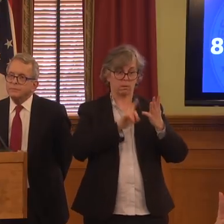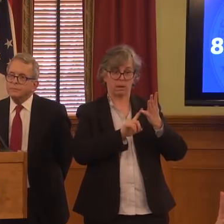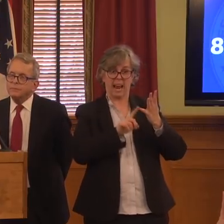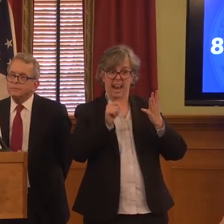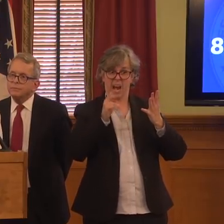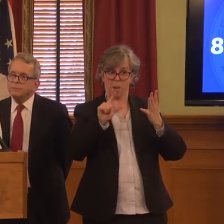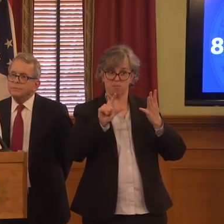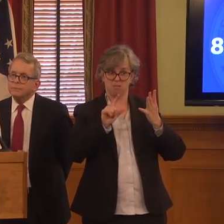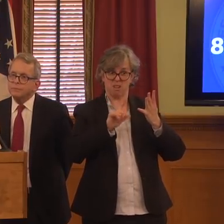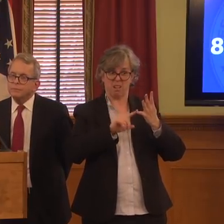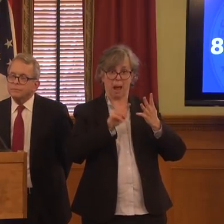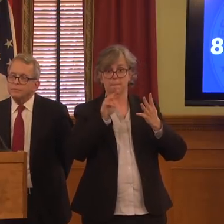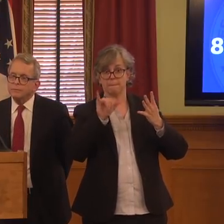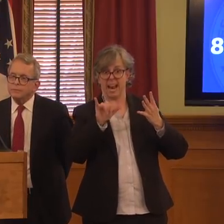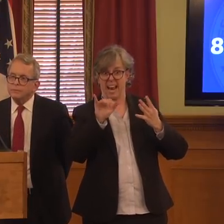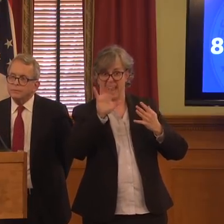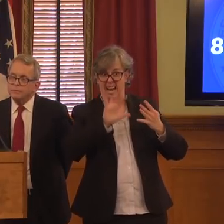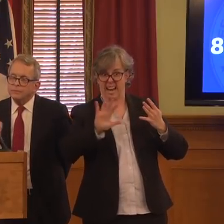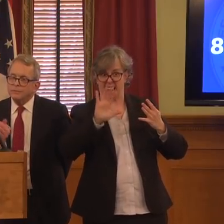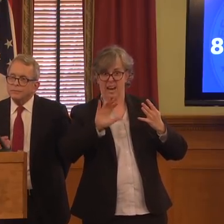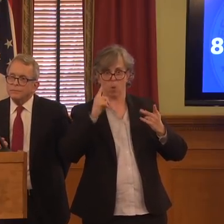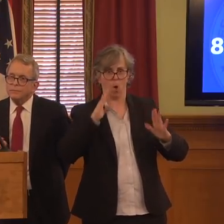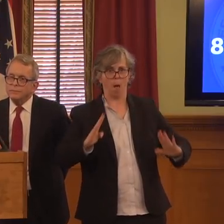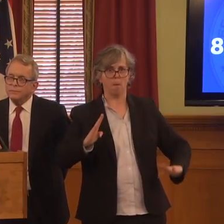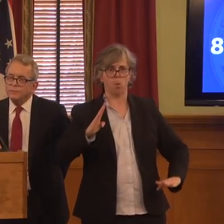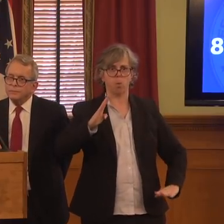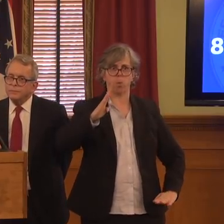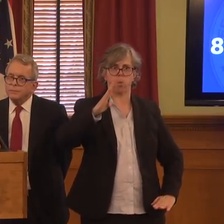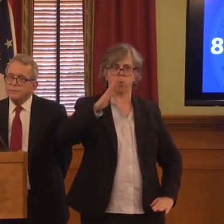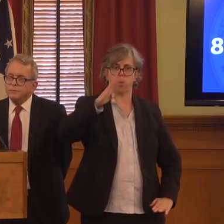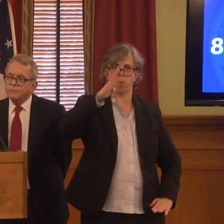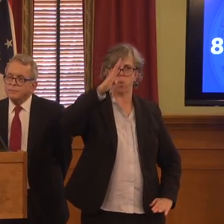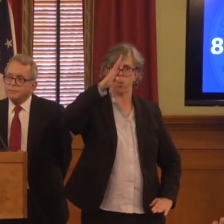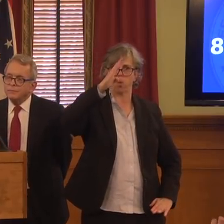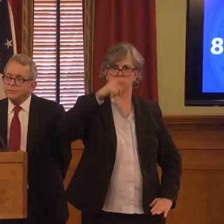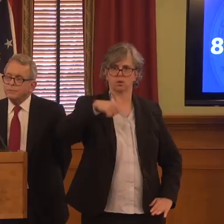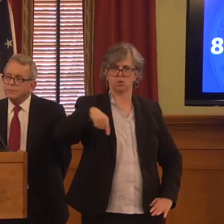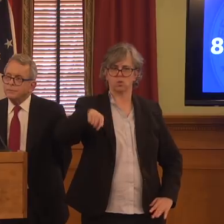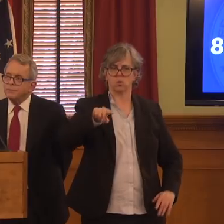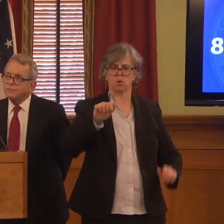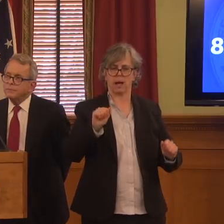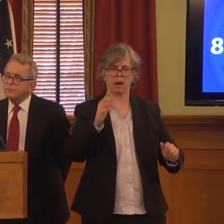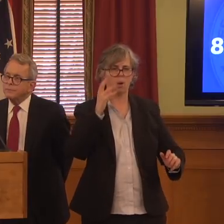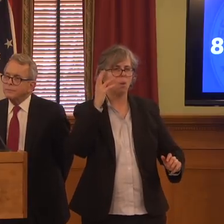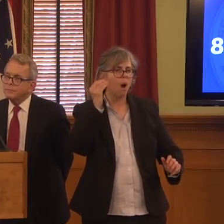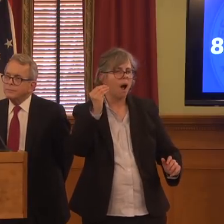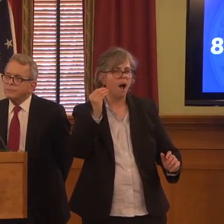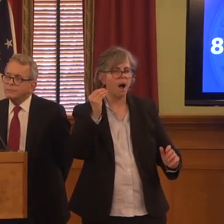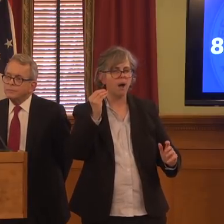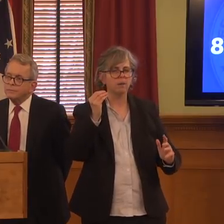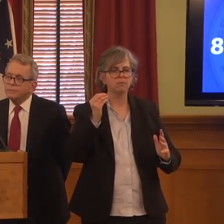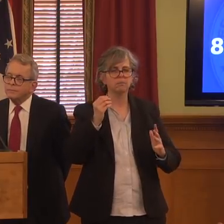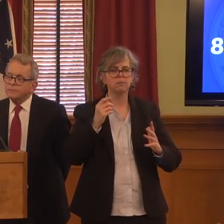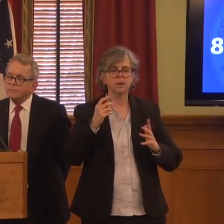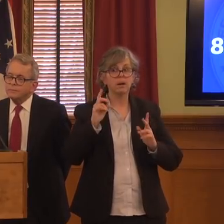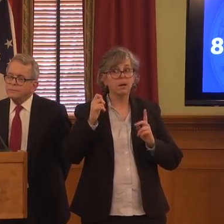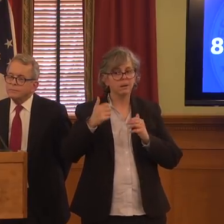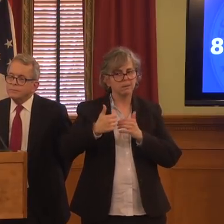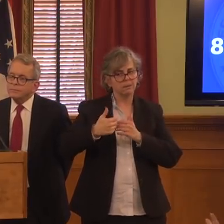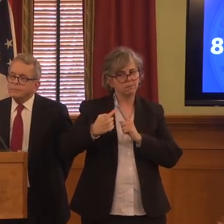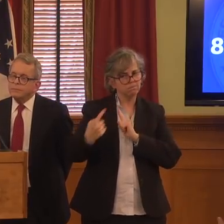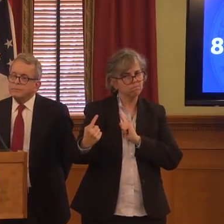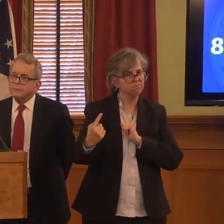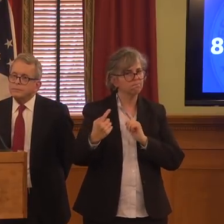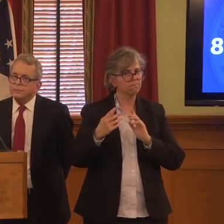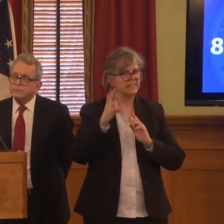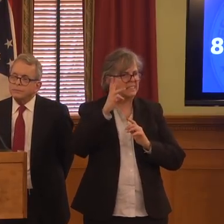when you have that control over your environment and that assured distance from other people. You know, that's different than a mass gathering or